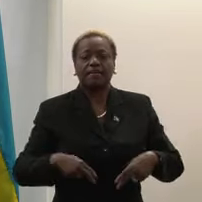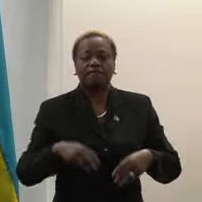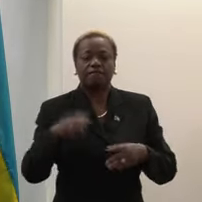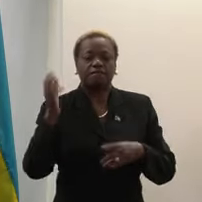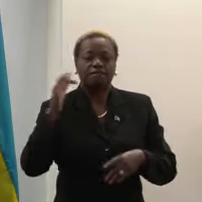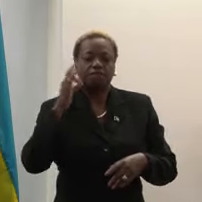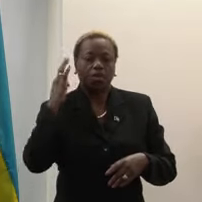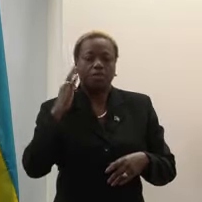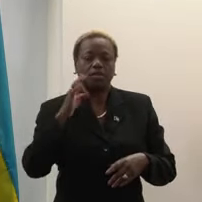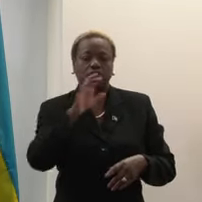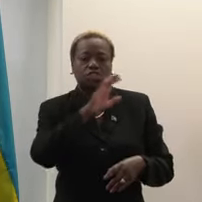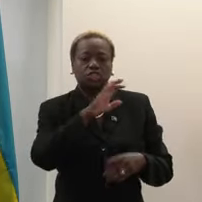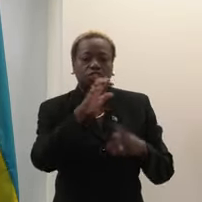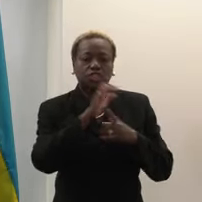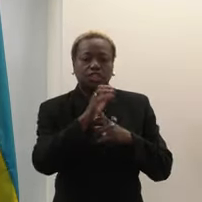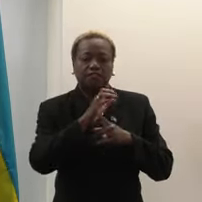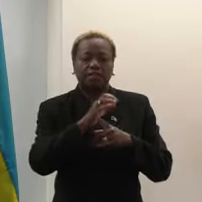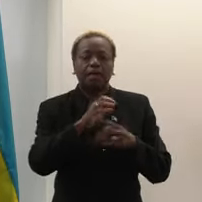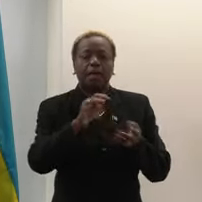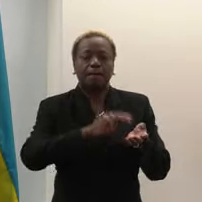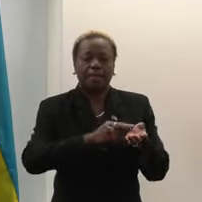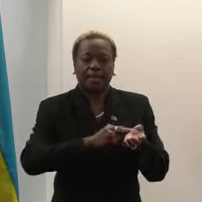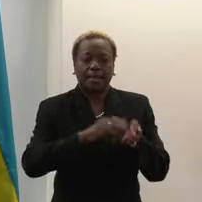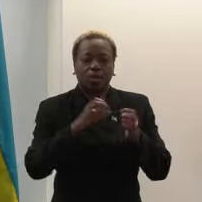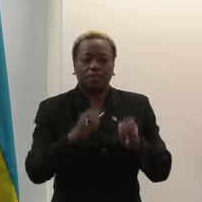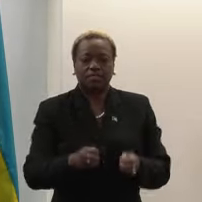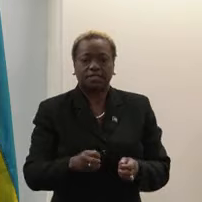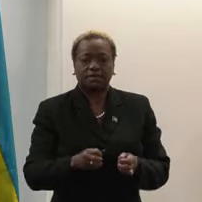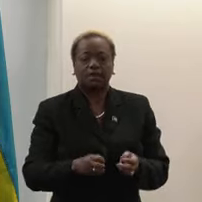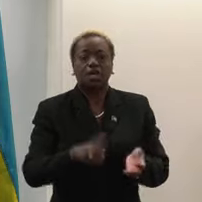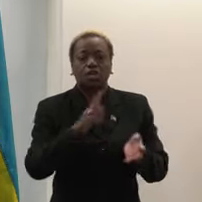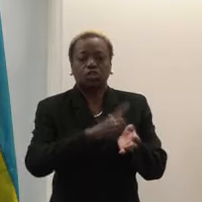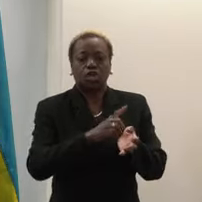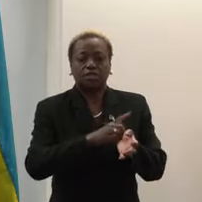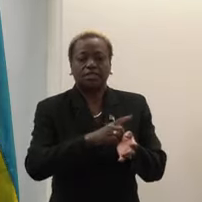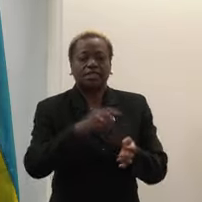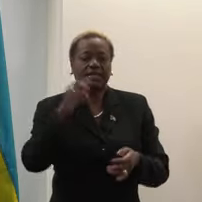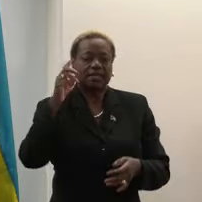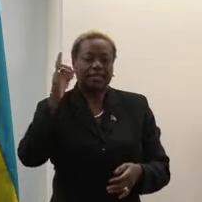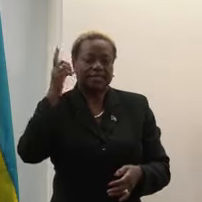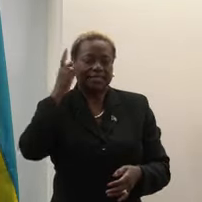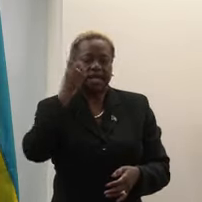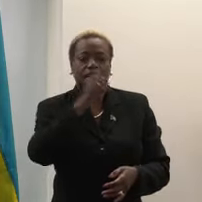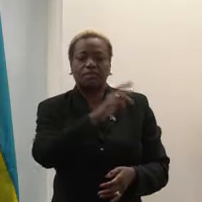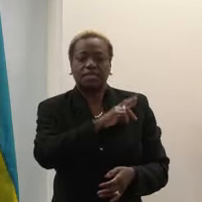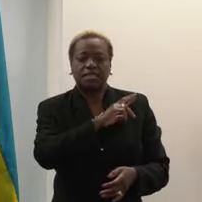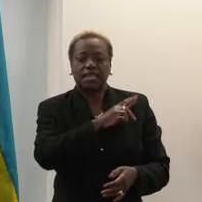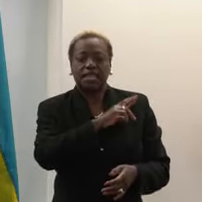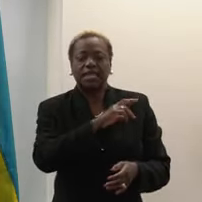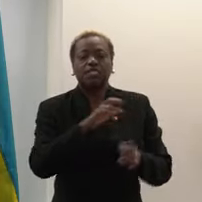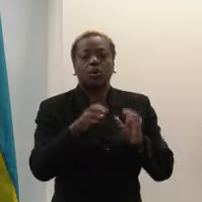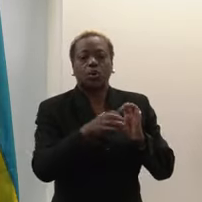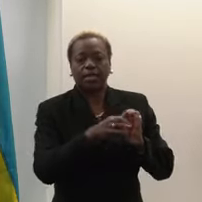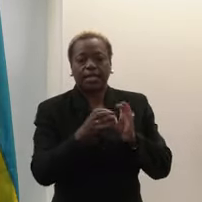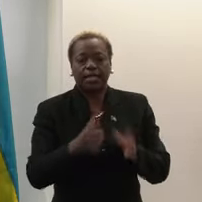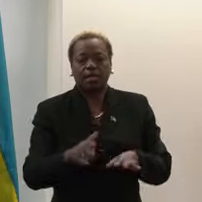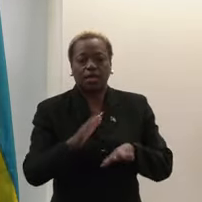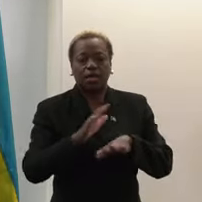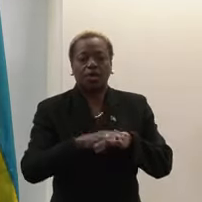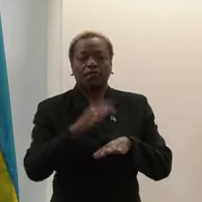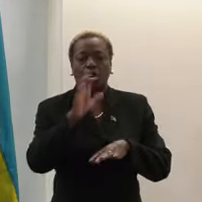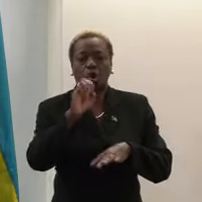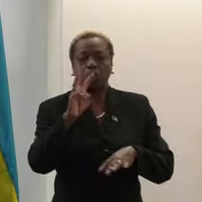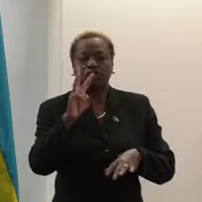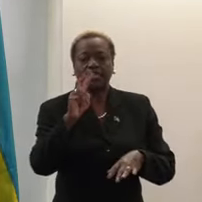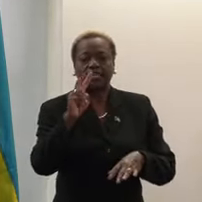officer. Dr. Dahl Regis is the coordinator of the COVID-19 response and a